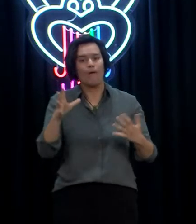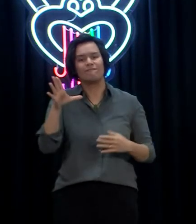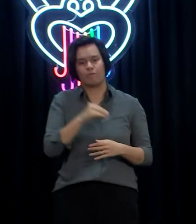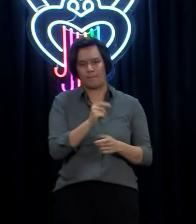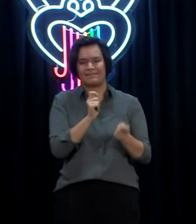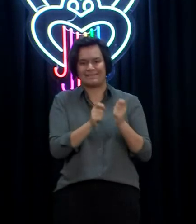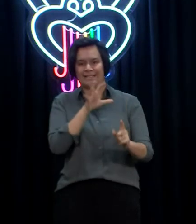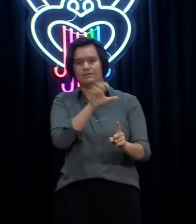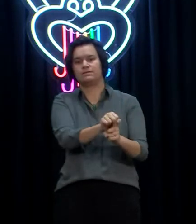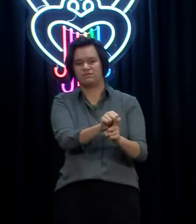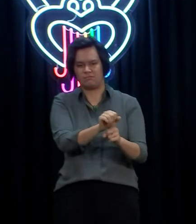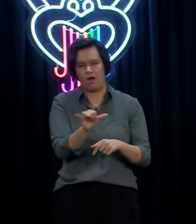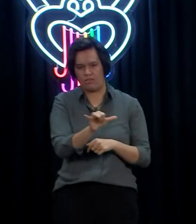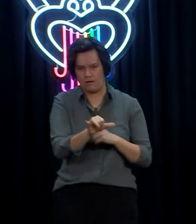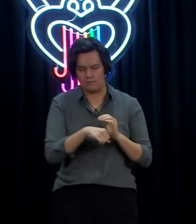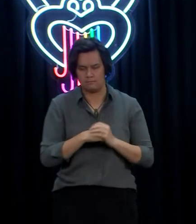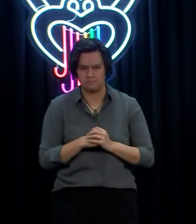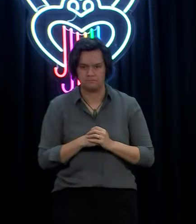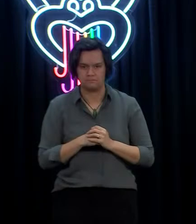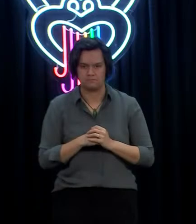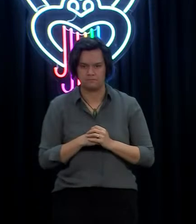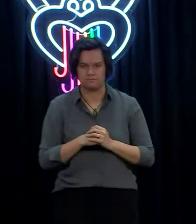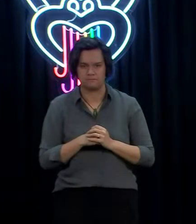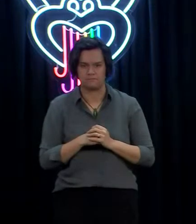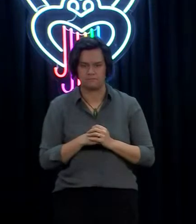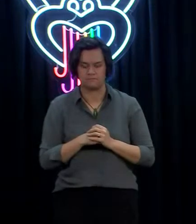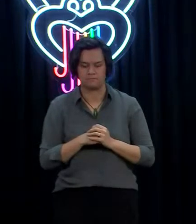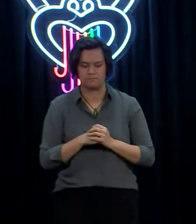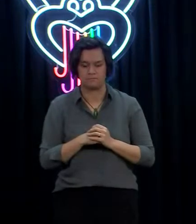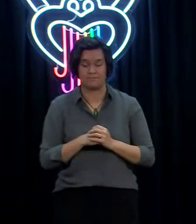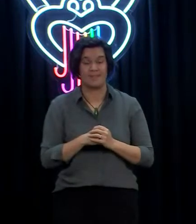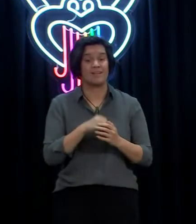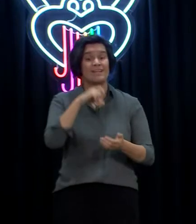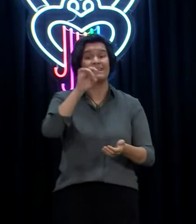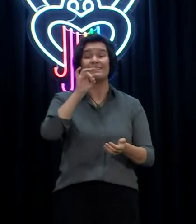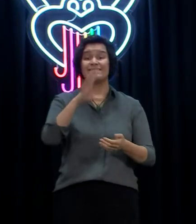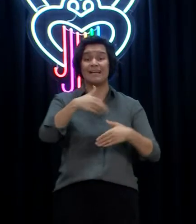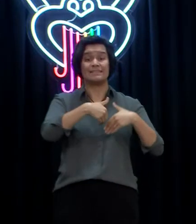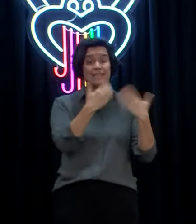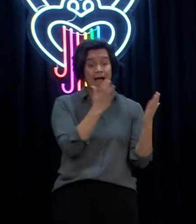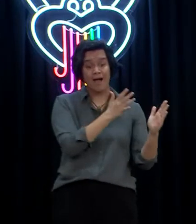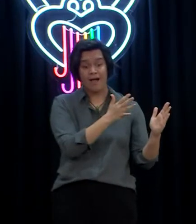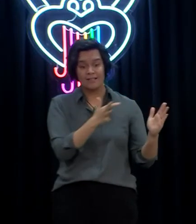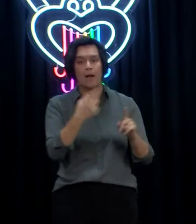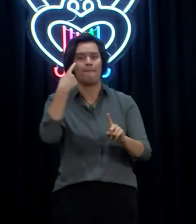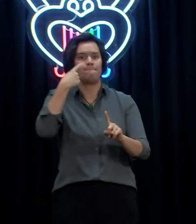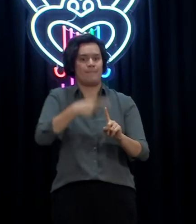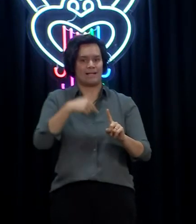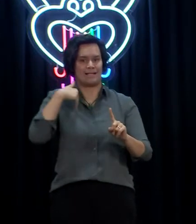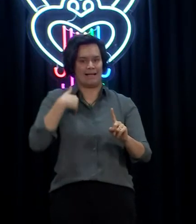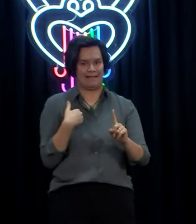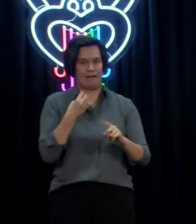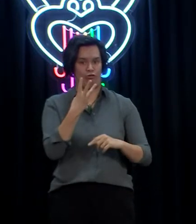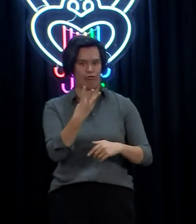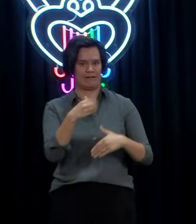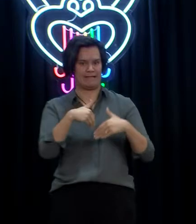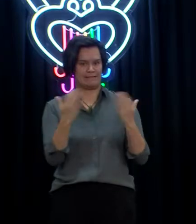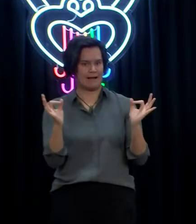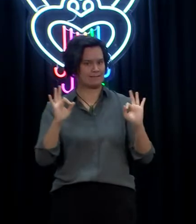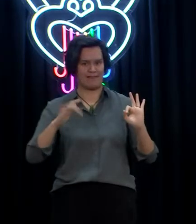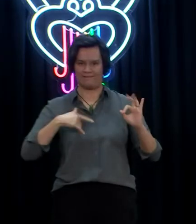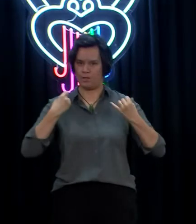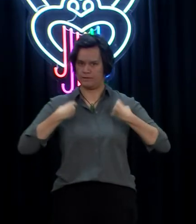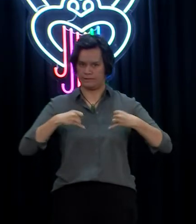asymptomatic, including 72 hours of being symptom-free, and they meet the criteria for release from